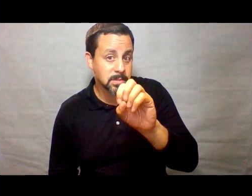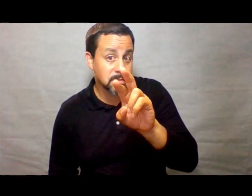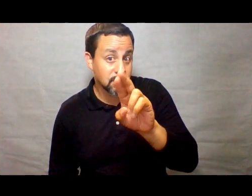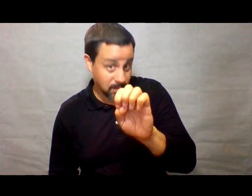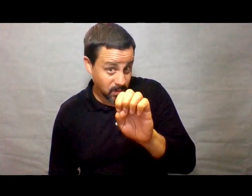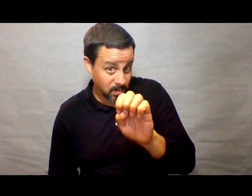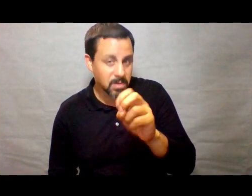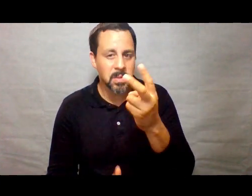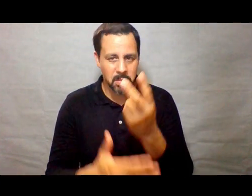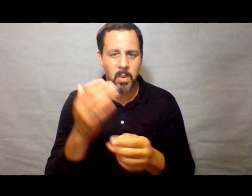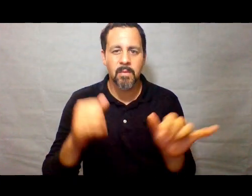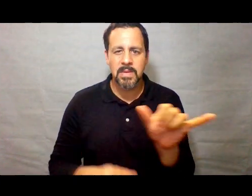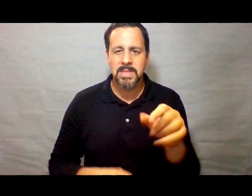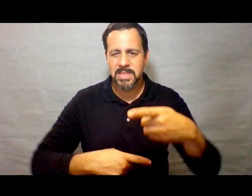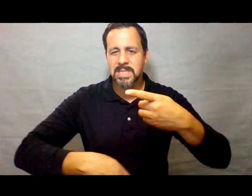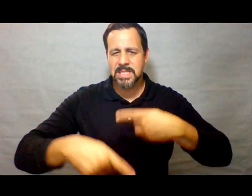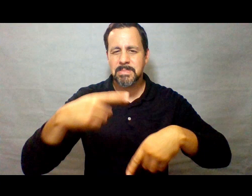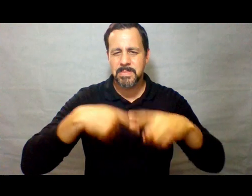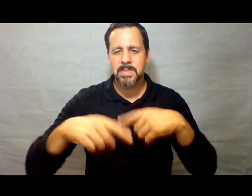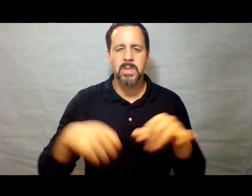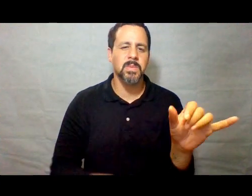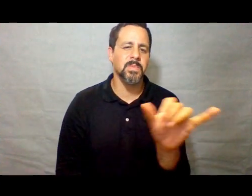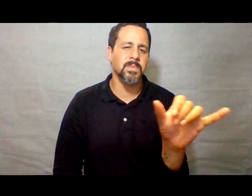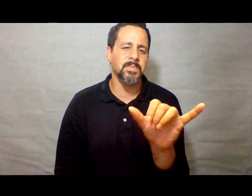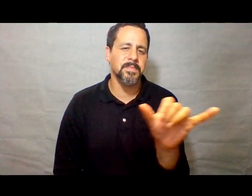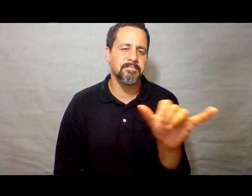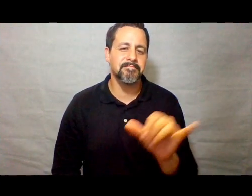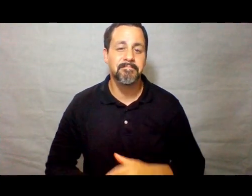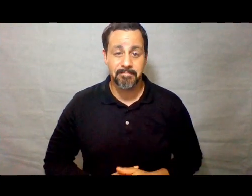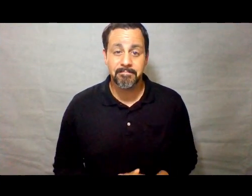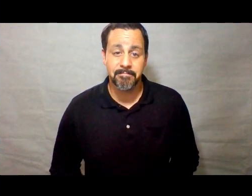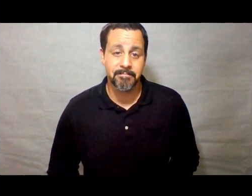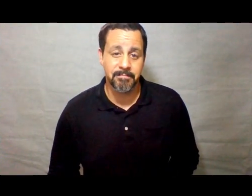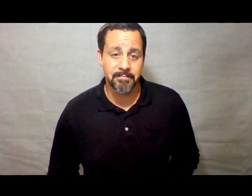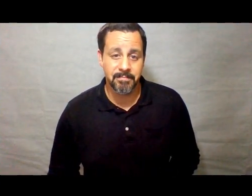can be past or it can be before because they're both the same